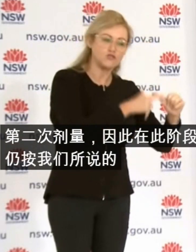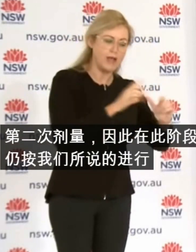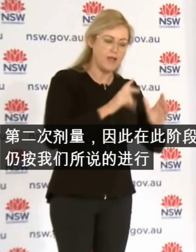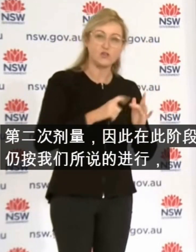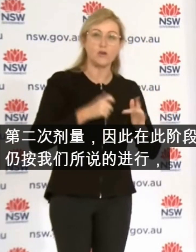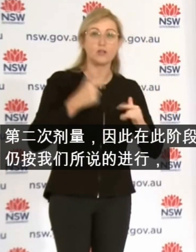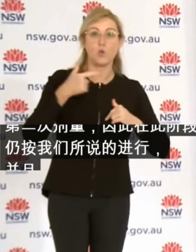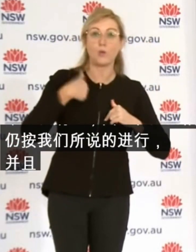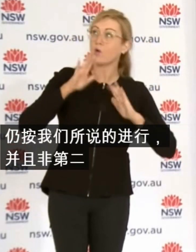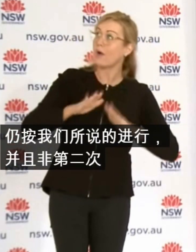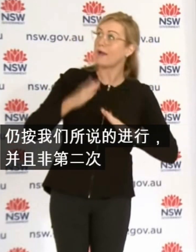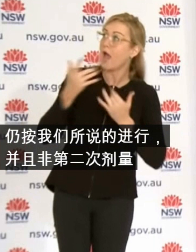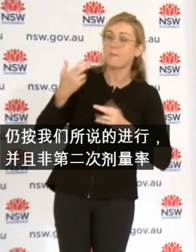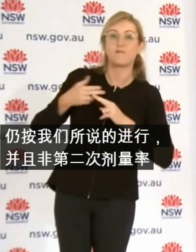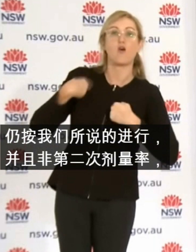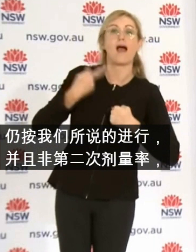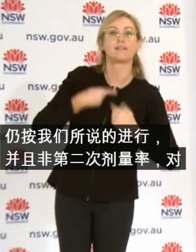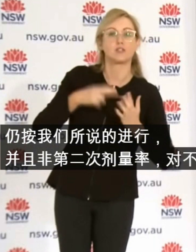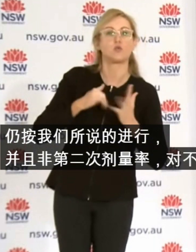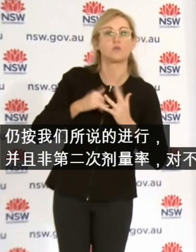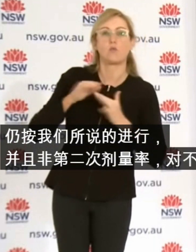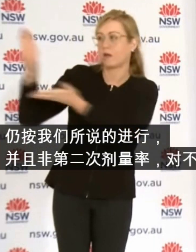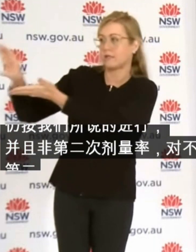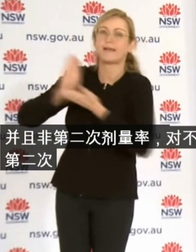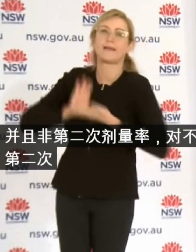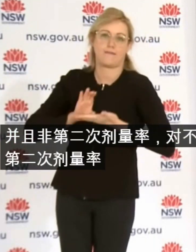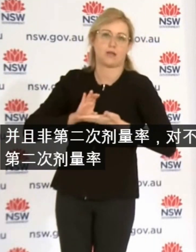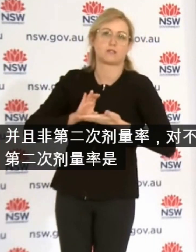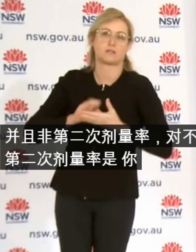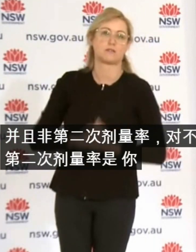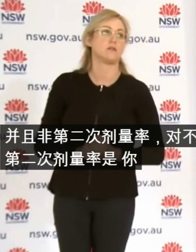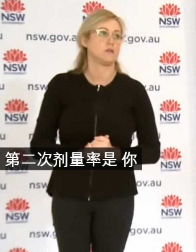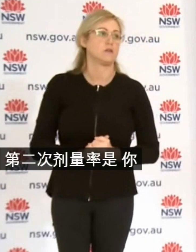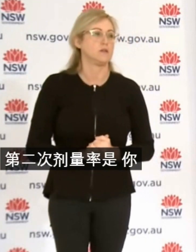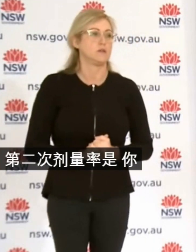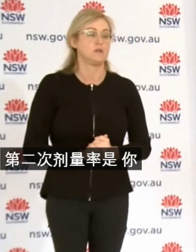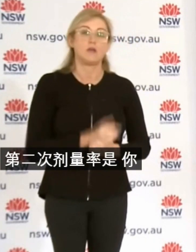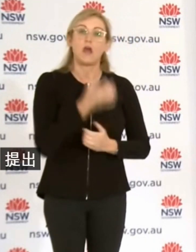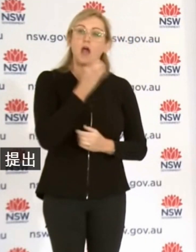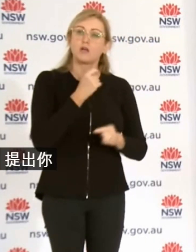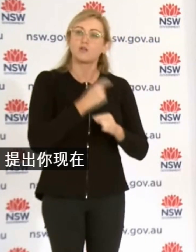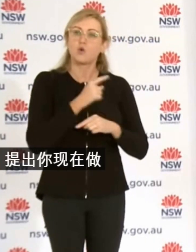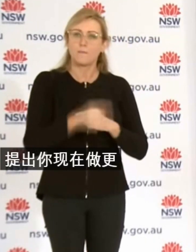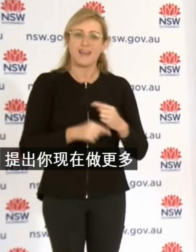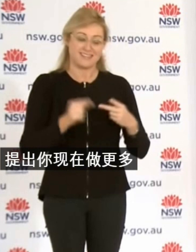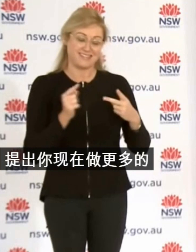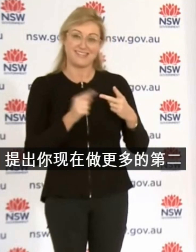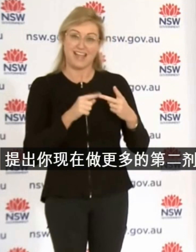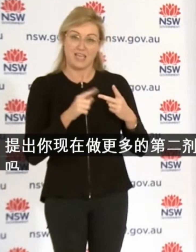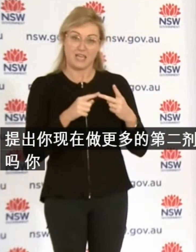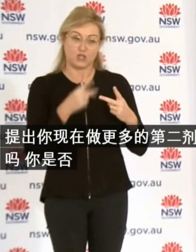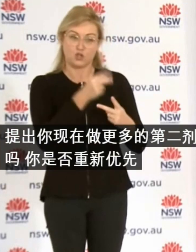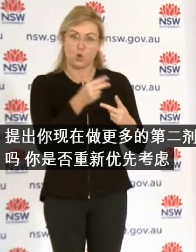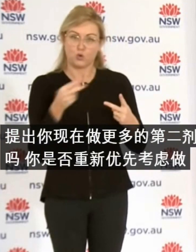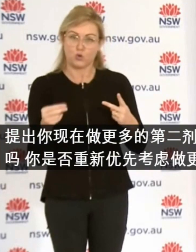do as we said. And on second dose rates, sorry, Liz, on second dose rates, are you bringing forward? Are you doing more second doses now?